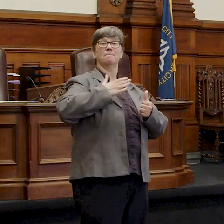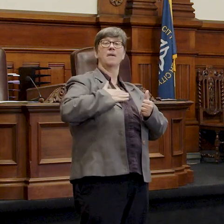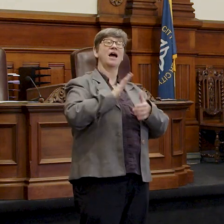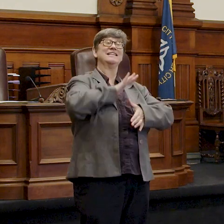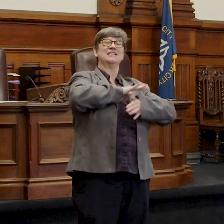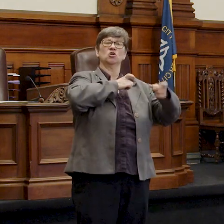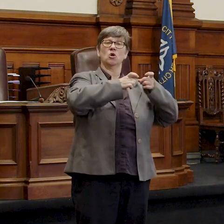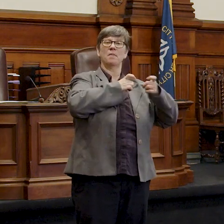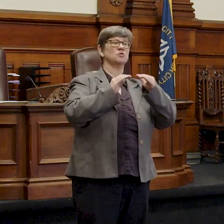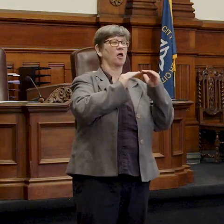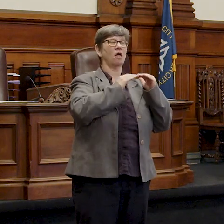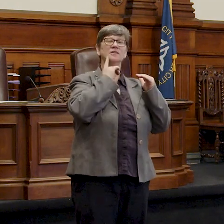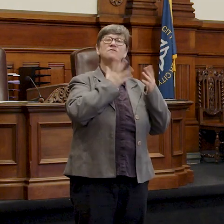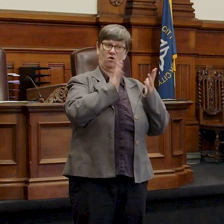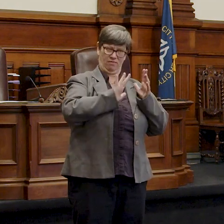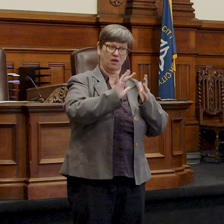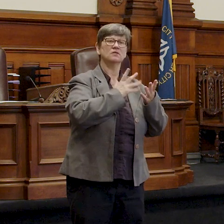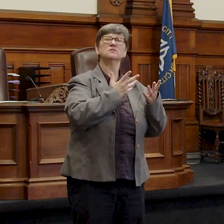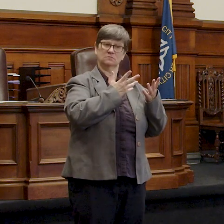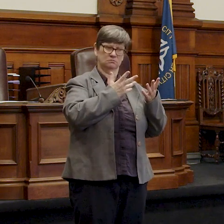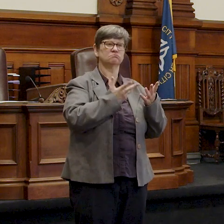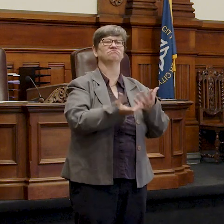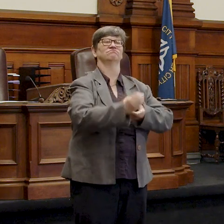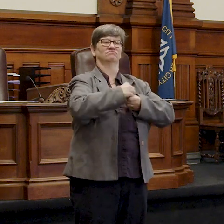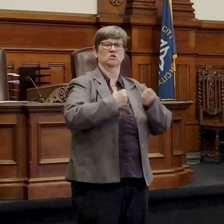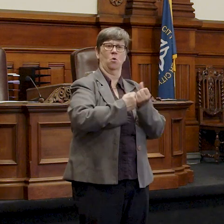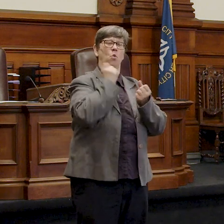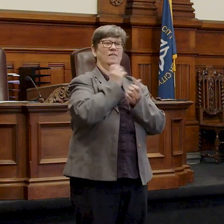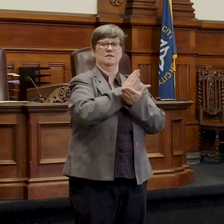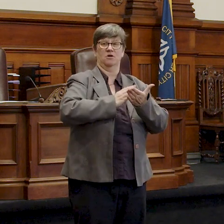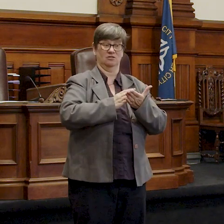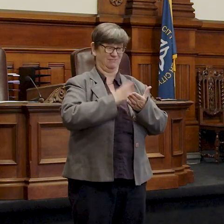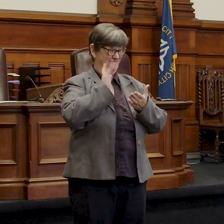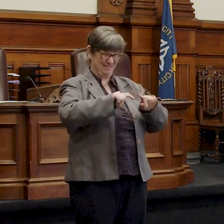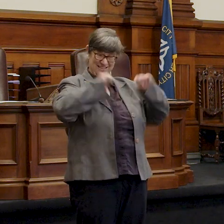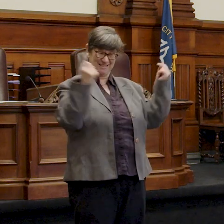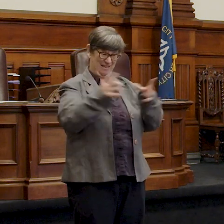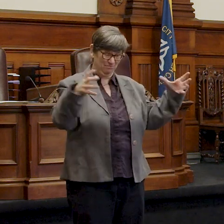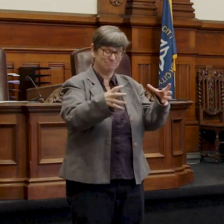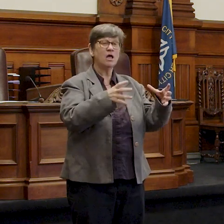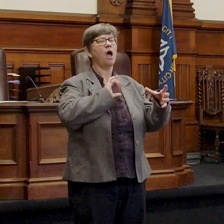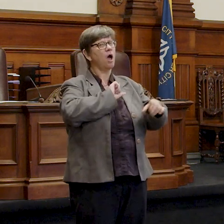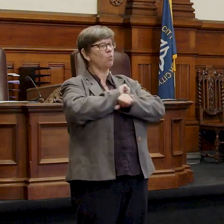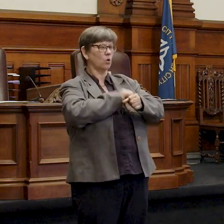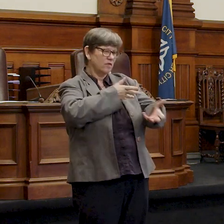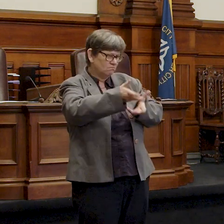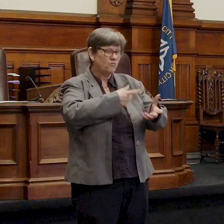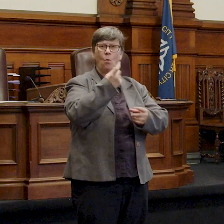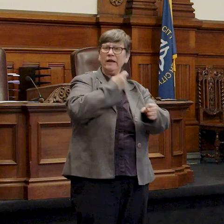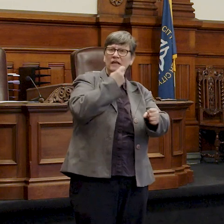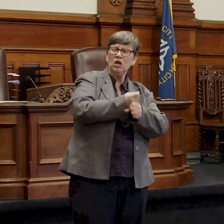this budget. In working with this highly respected team for over a year, I've come to appreciate the